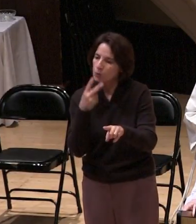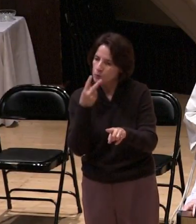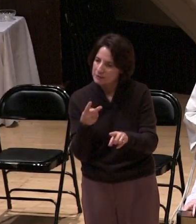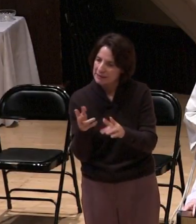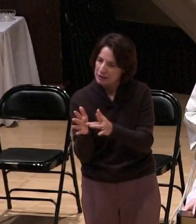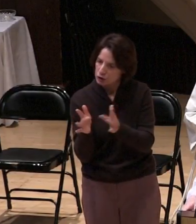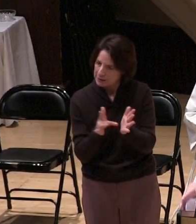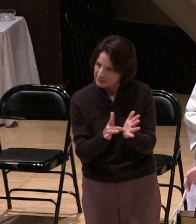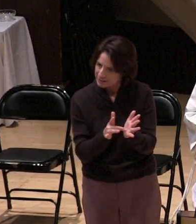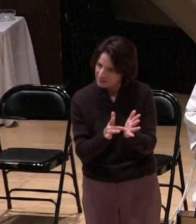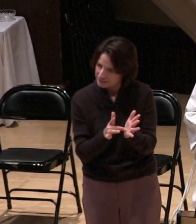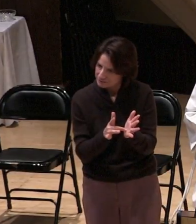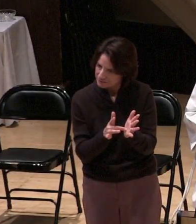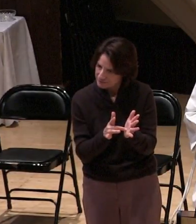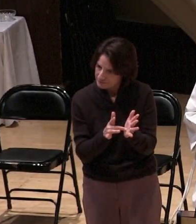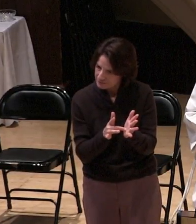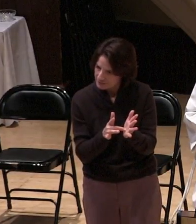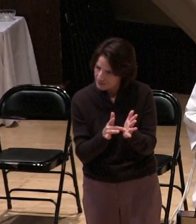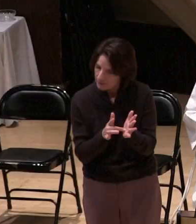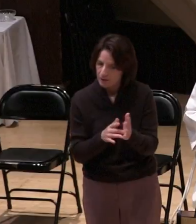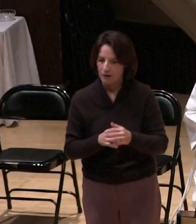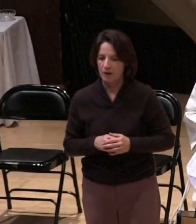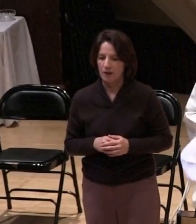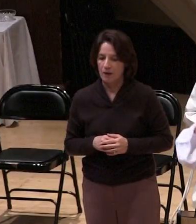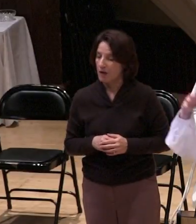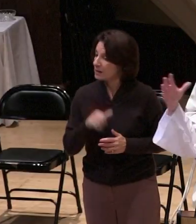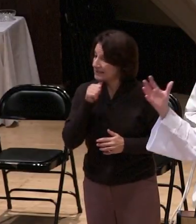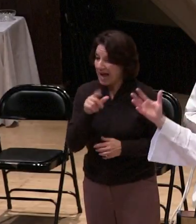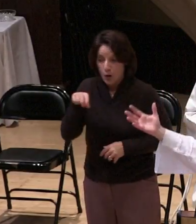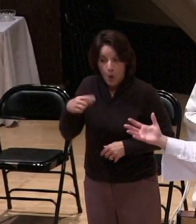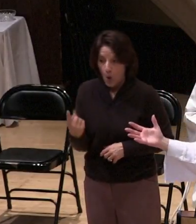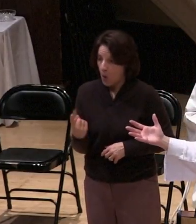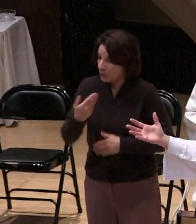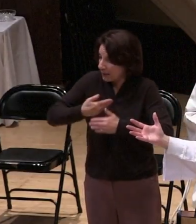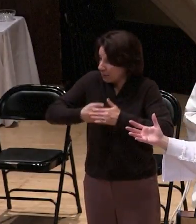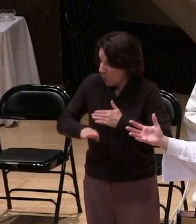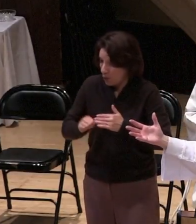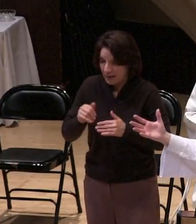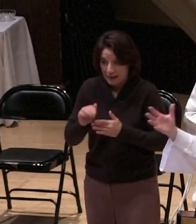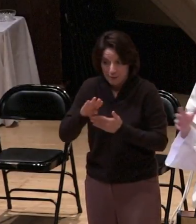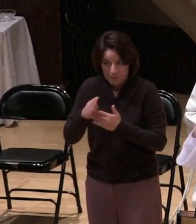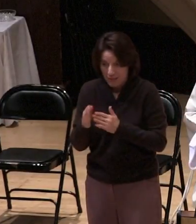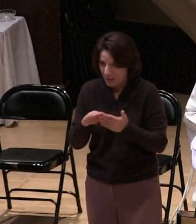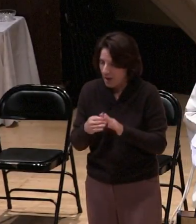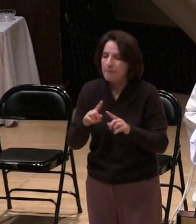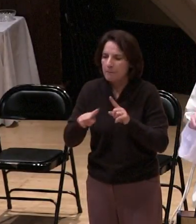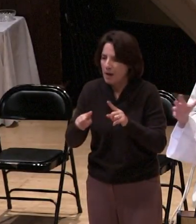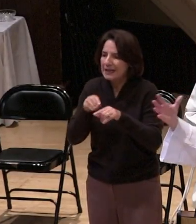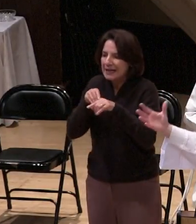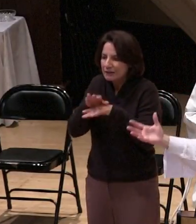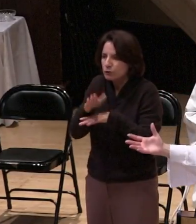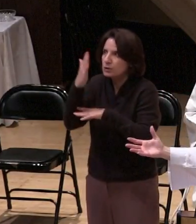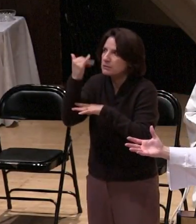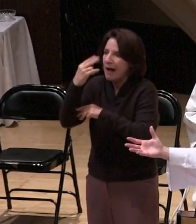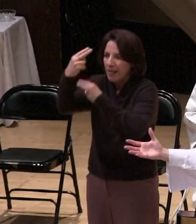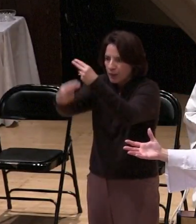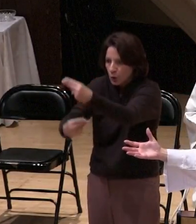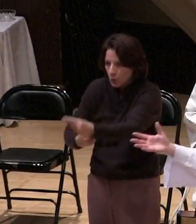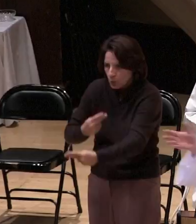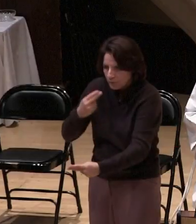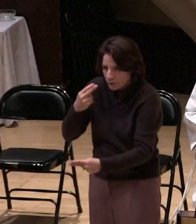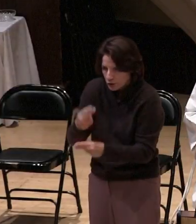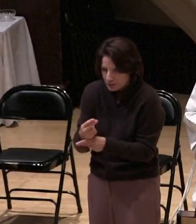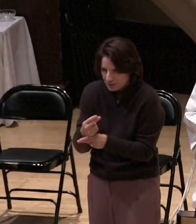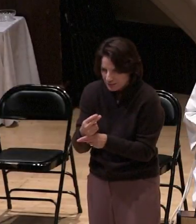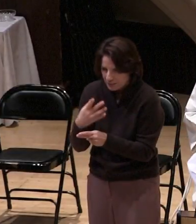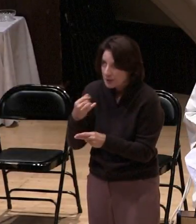is influenced, of course, not just by being born in Bethlehem, but by the whole universe, because this is God's child. It's